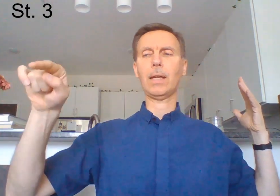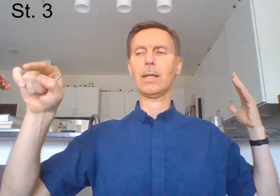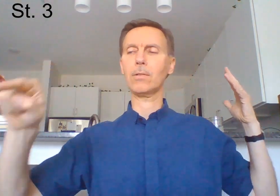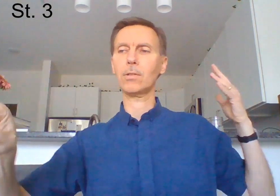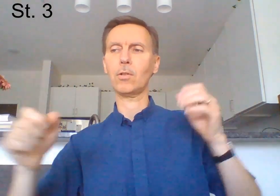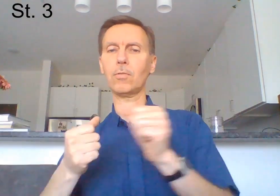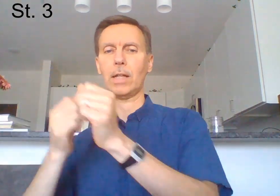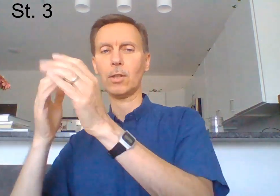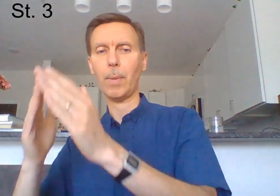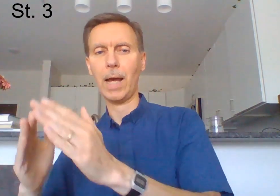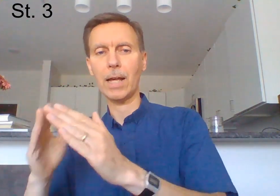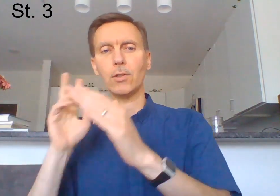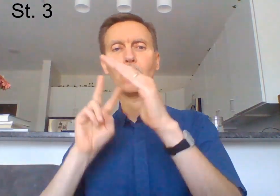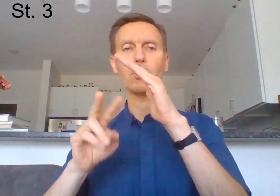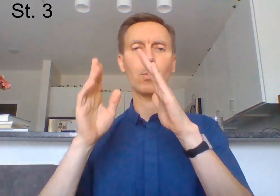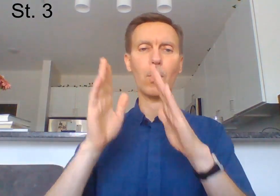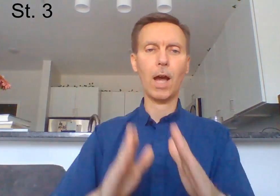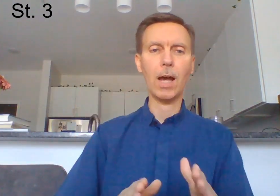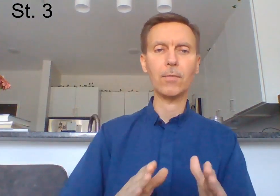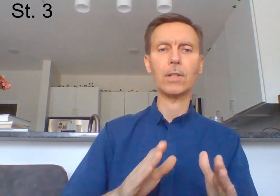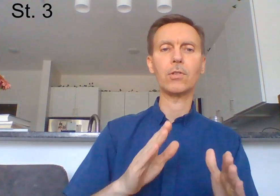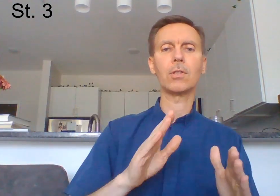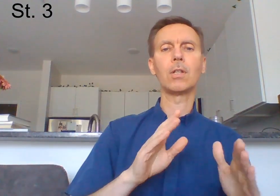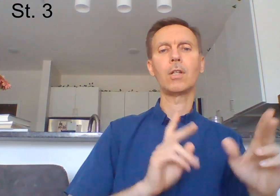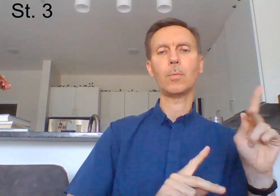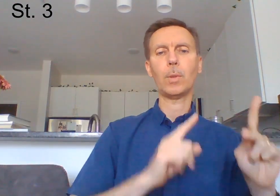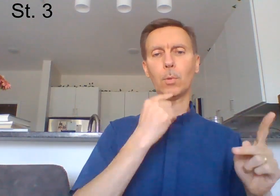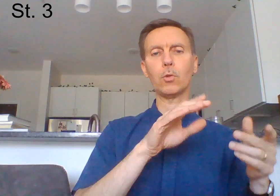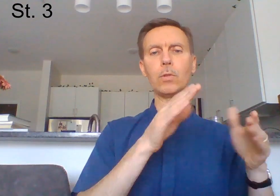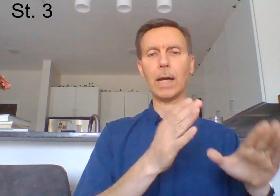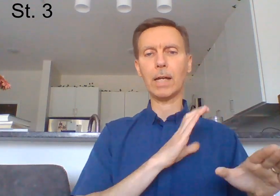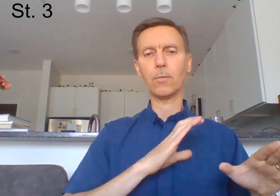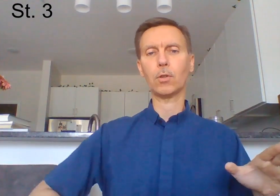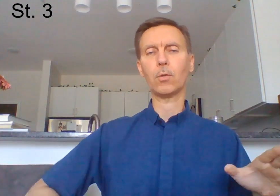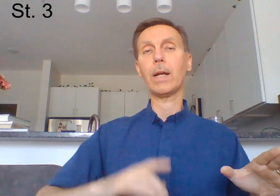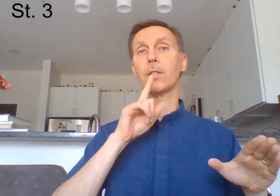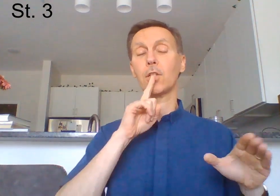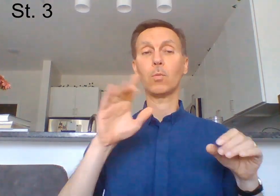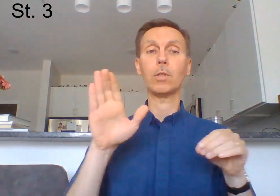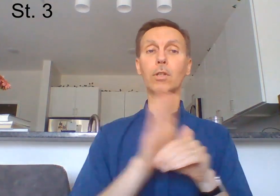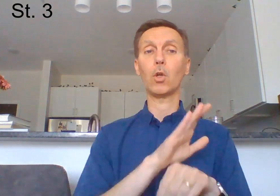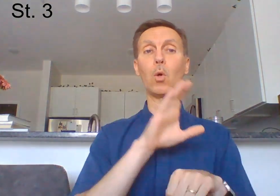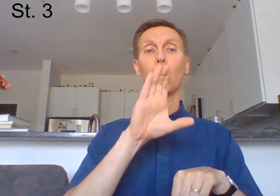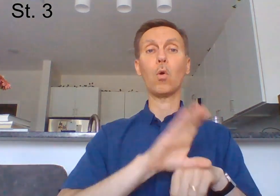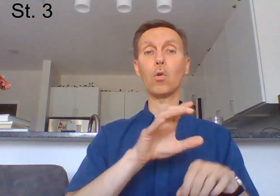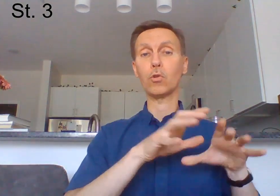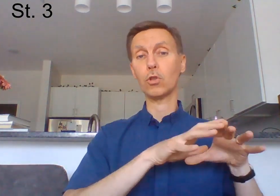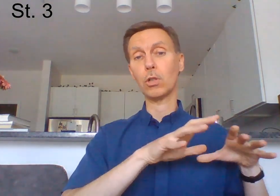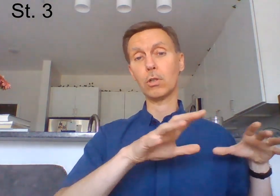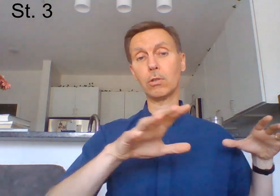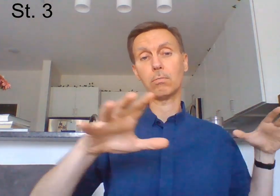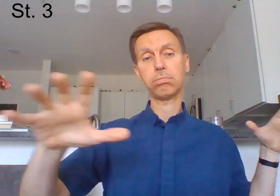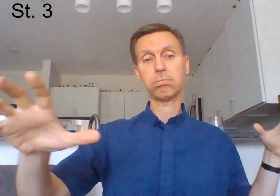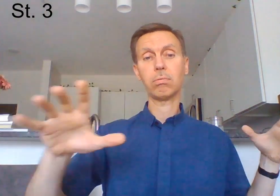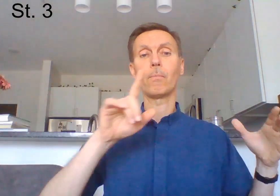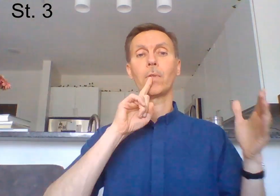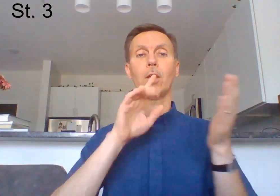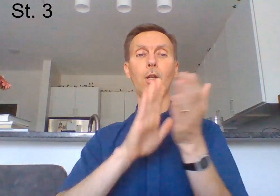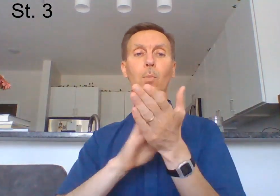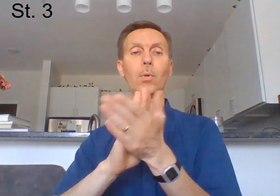and you've got the apostles, the prophets, people who died for Christ. Really, the whole church